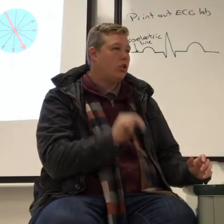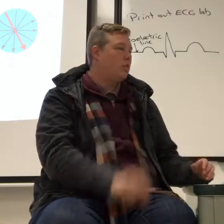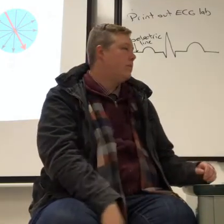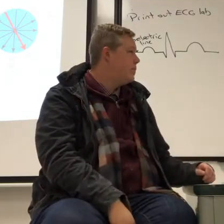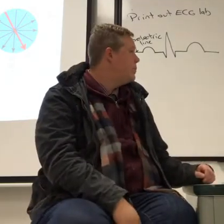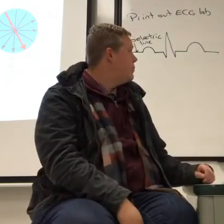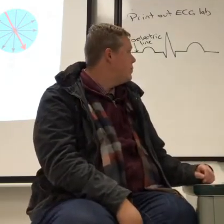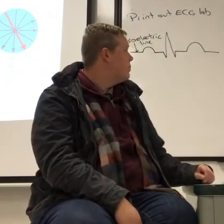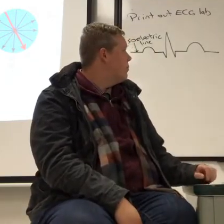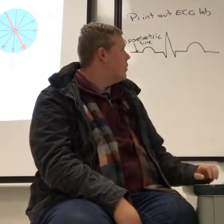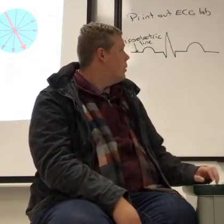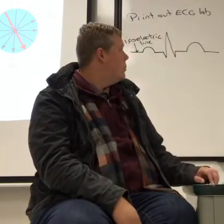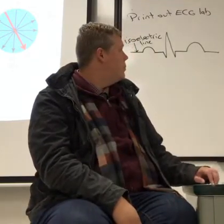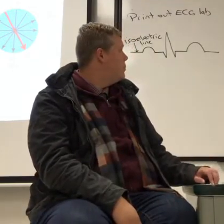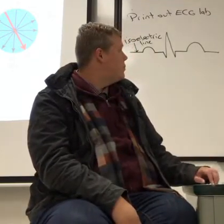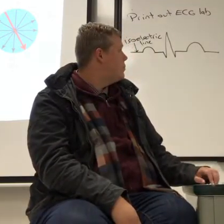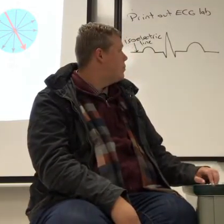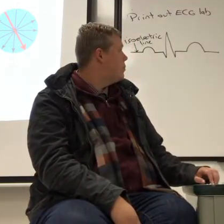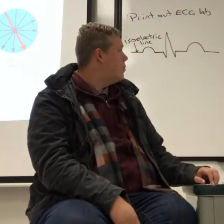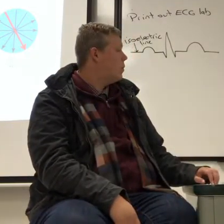In our case, lead two.